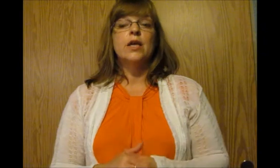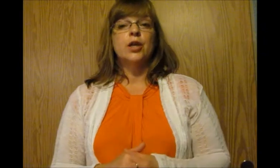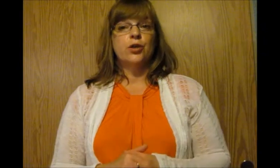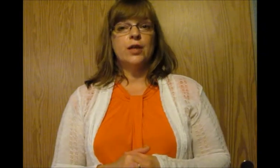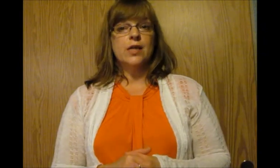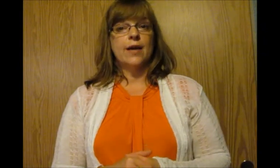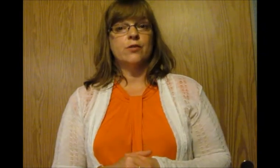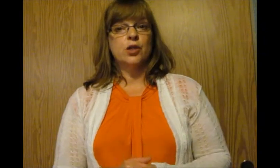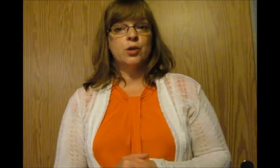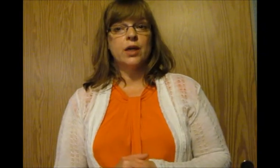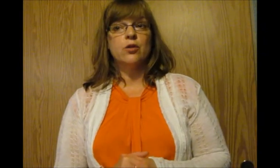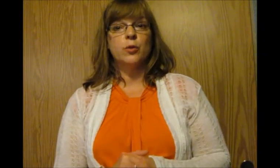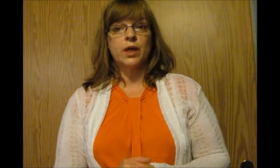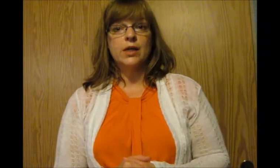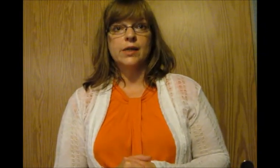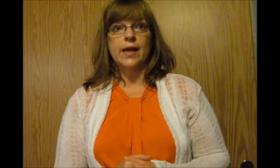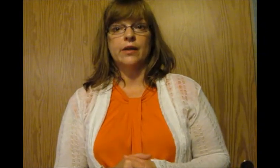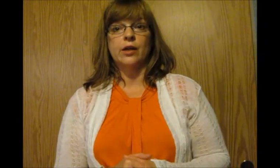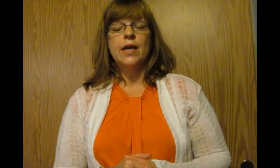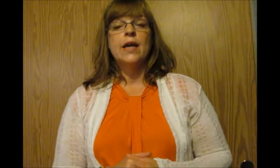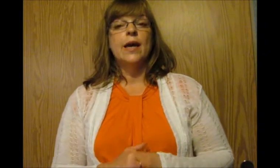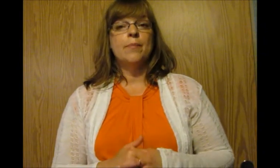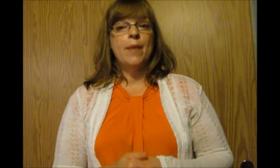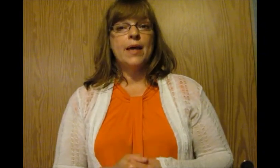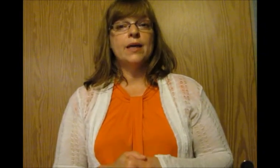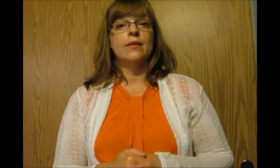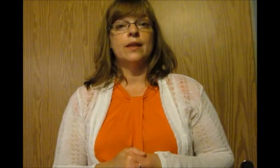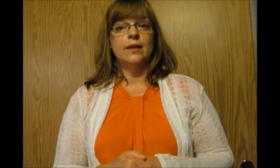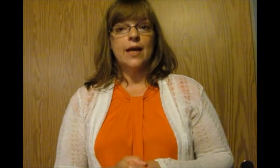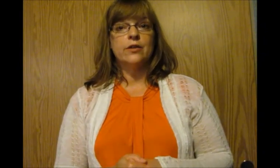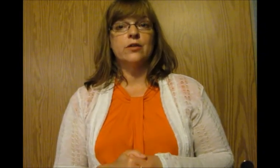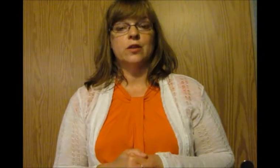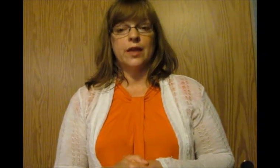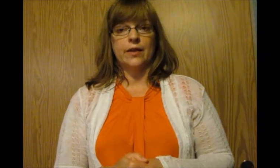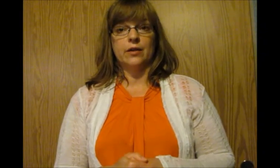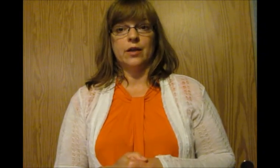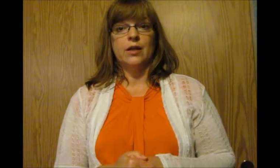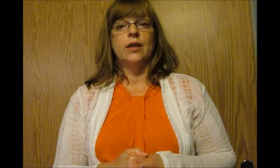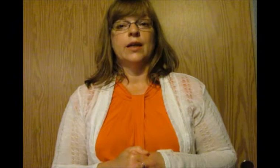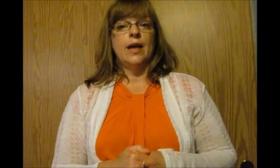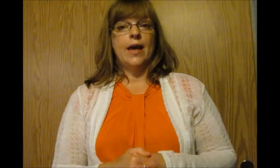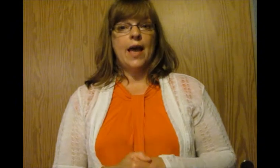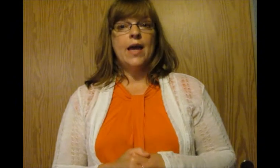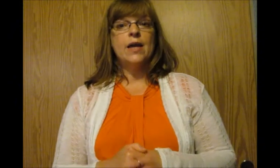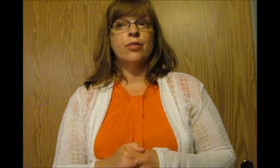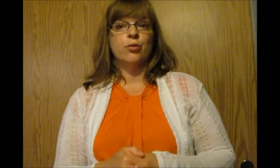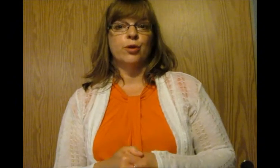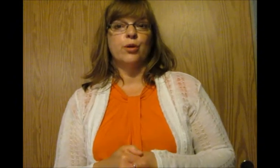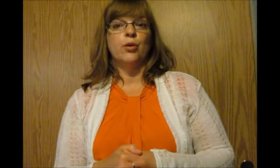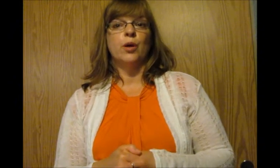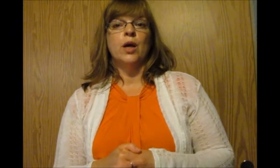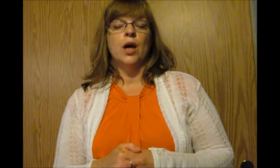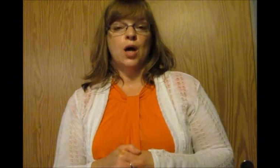You need to have 2 kids working together and making the letters together, A through